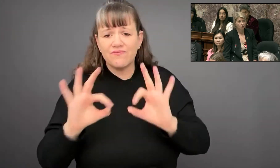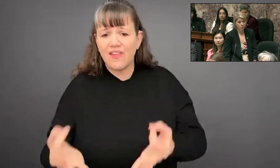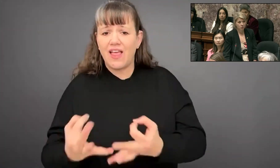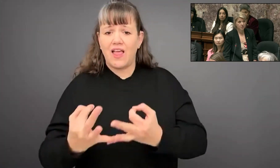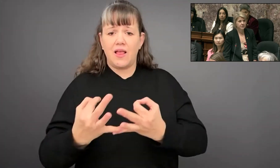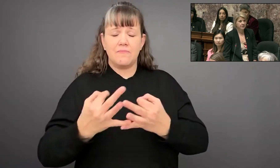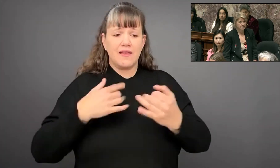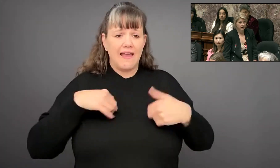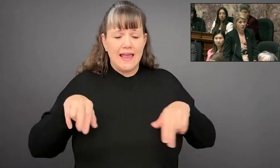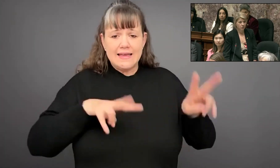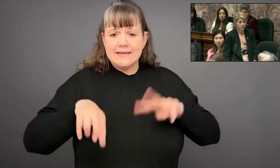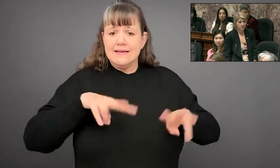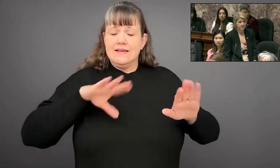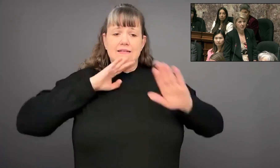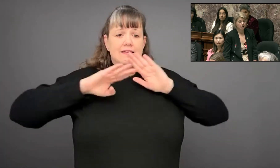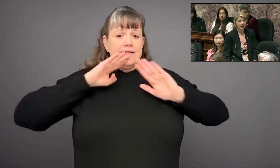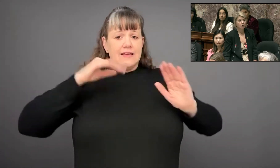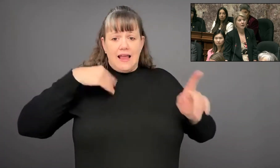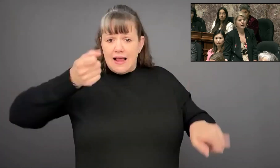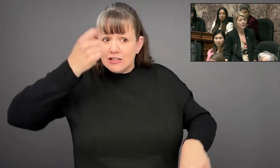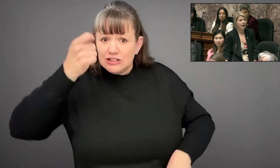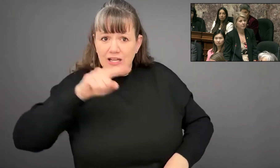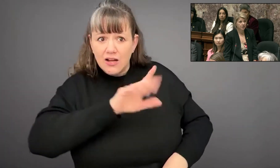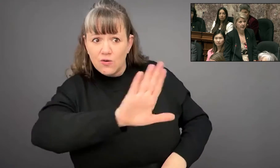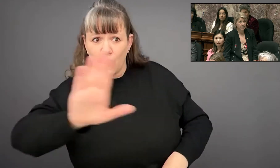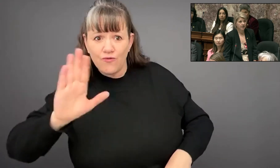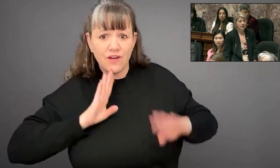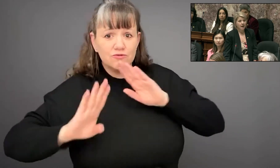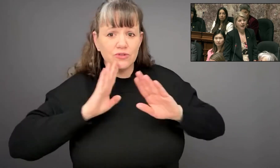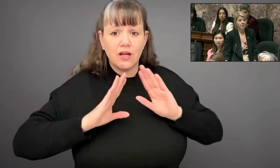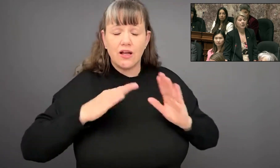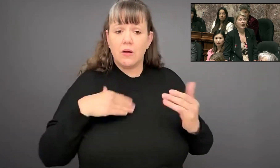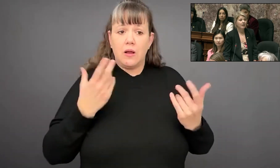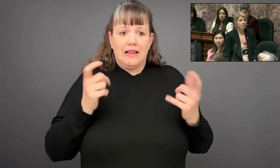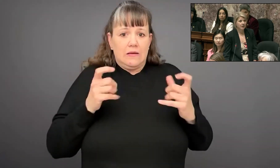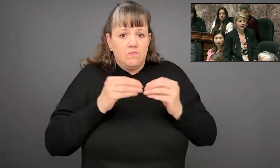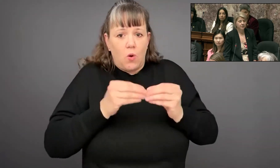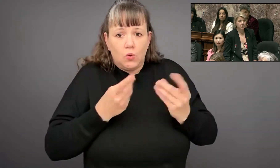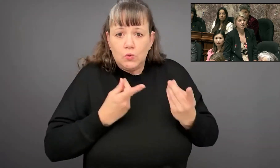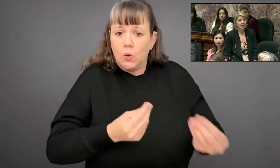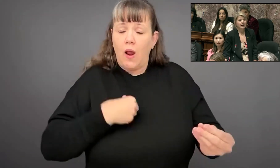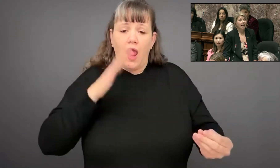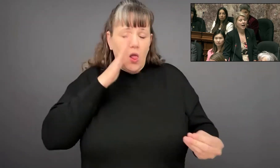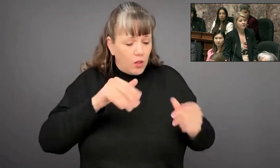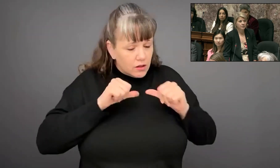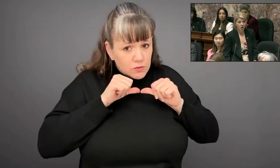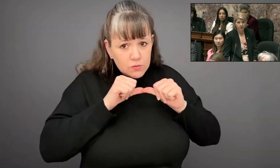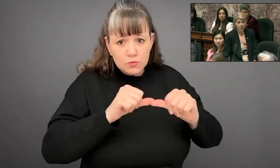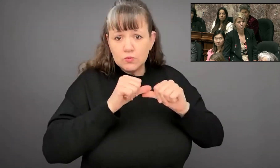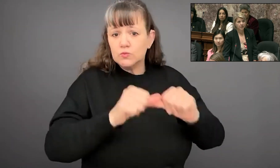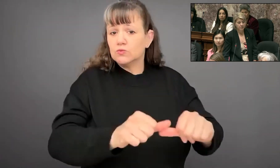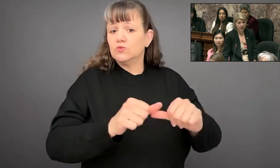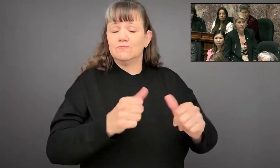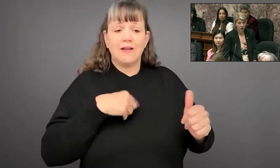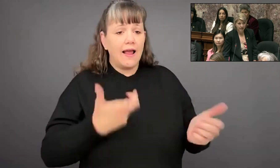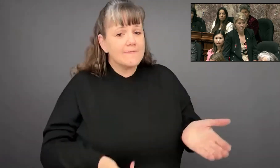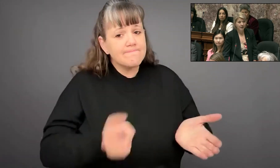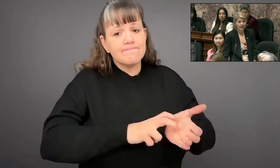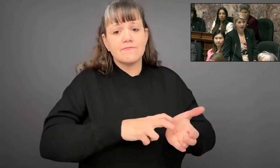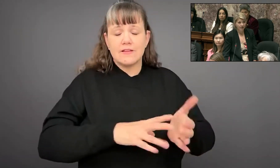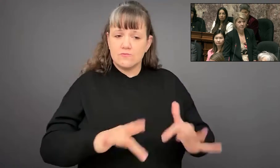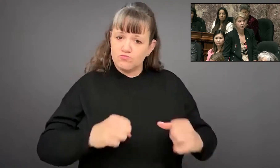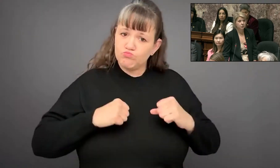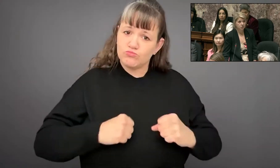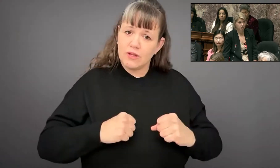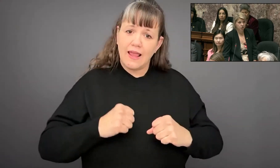always more work to be done, Honourable Speaker. I will wake up every day and put every effort and every molecule in my body that